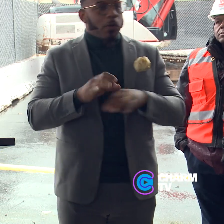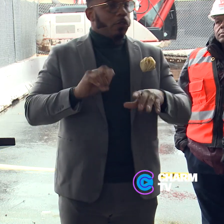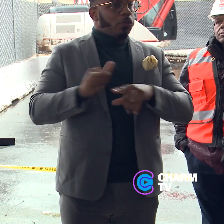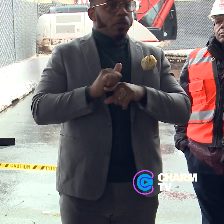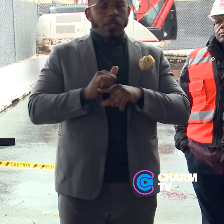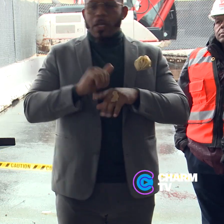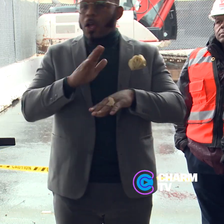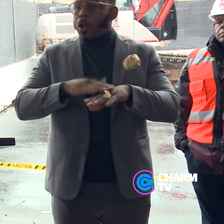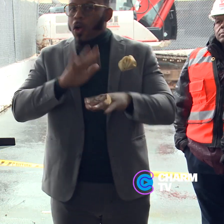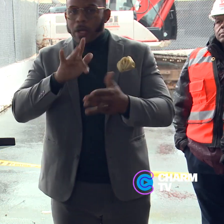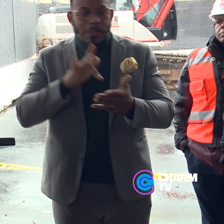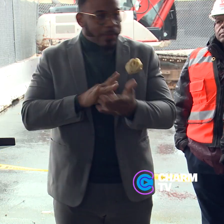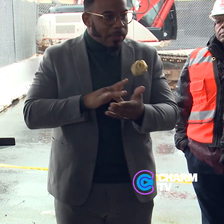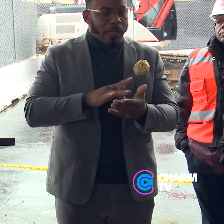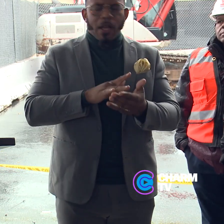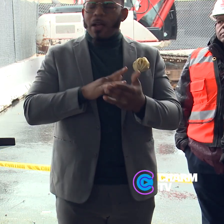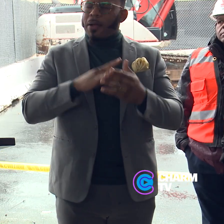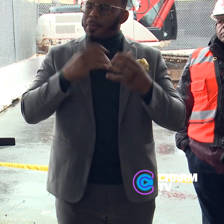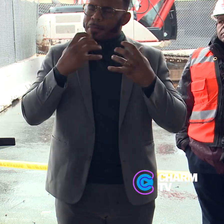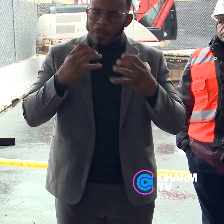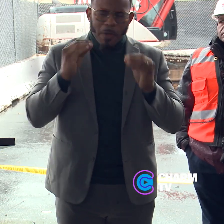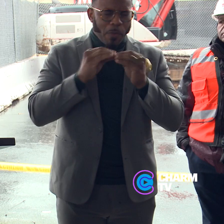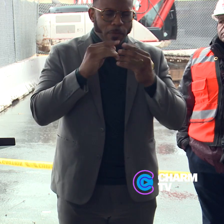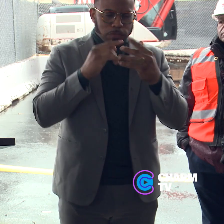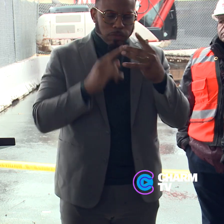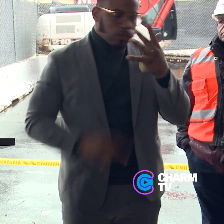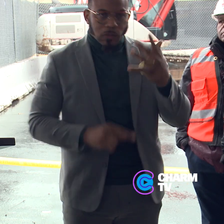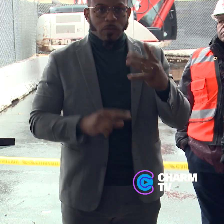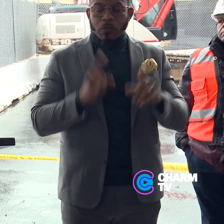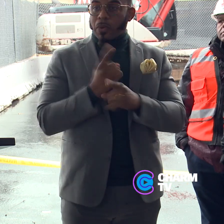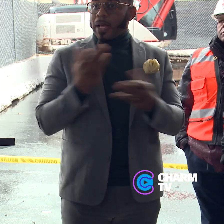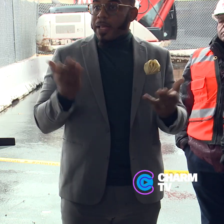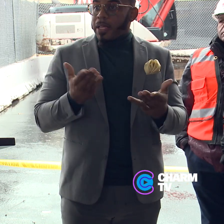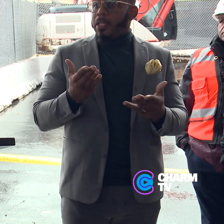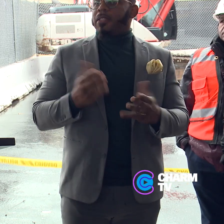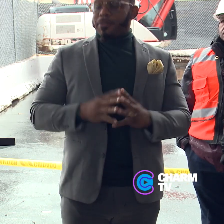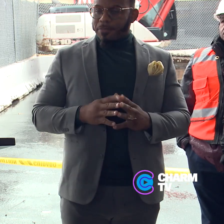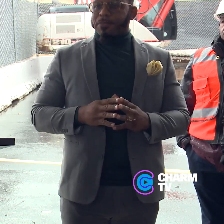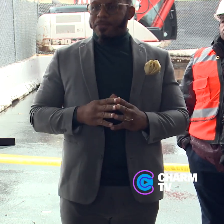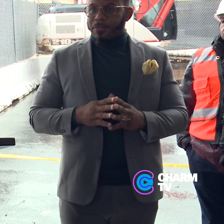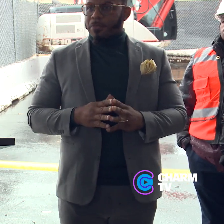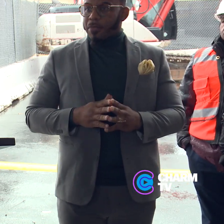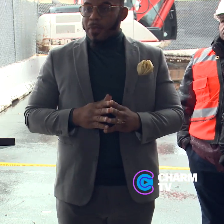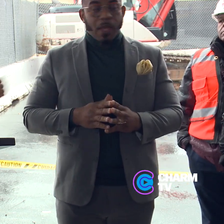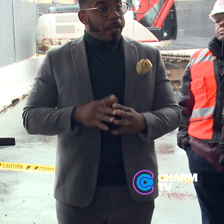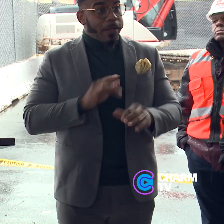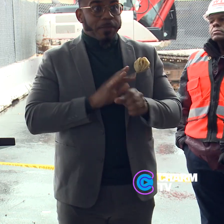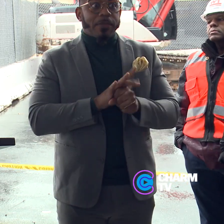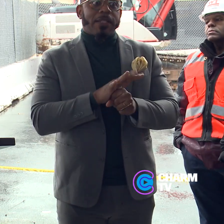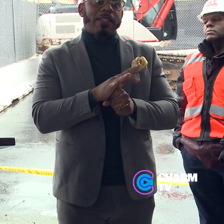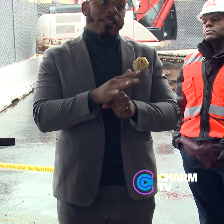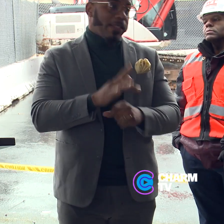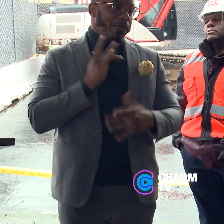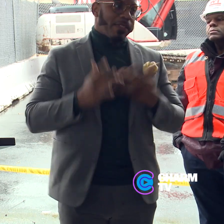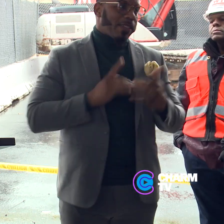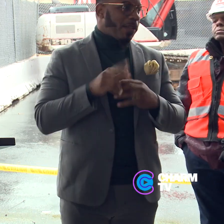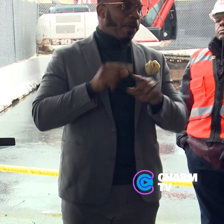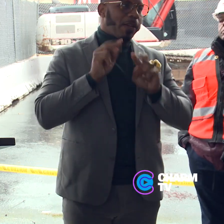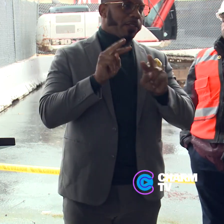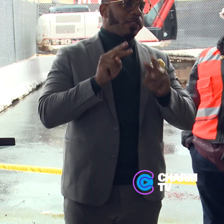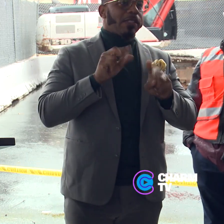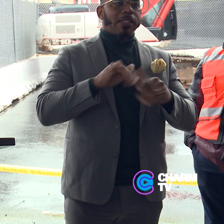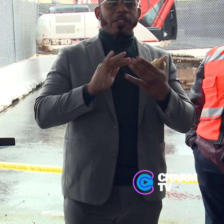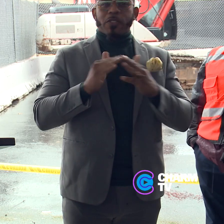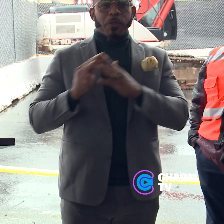a call center, and so much more coming right here to Mondawmin. There is plenty to be excited about in